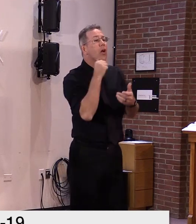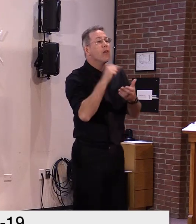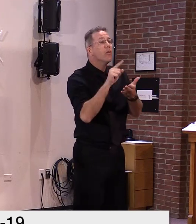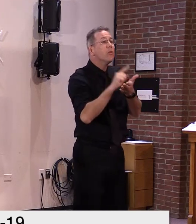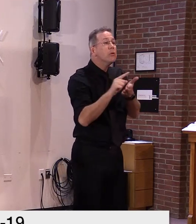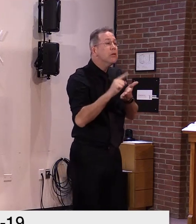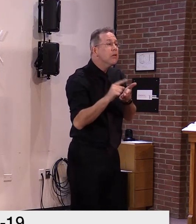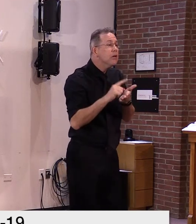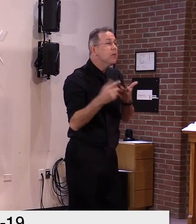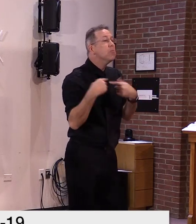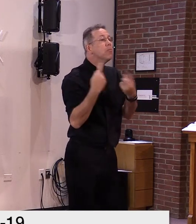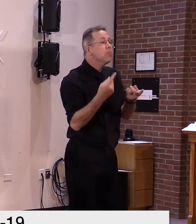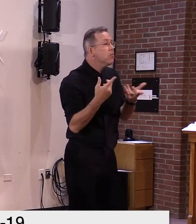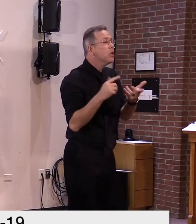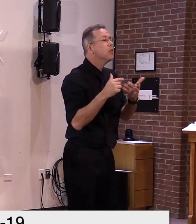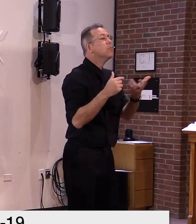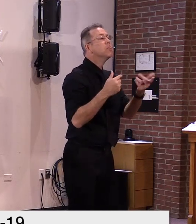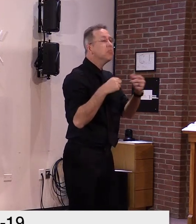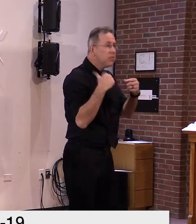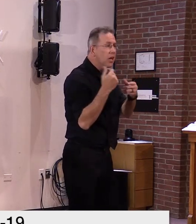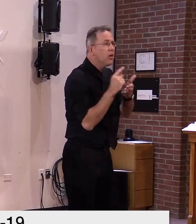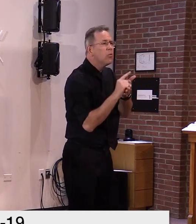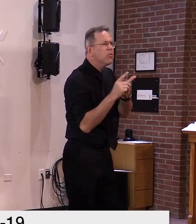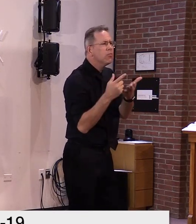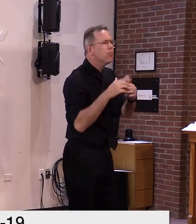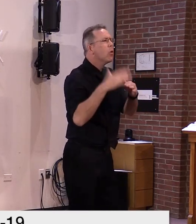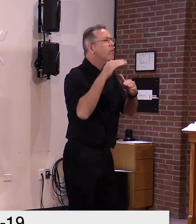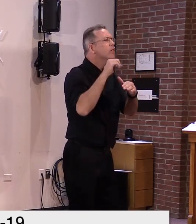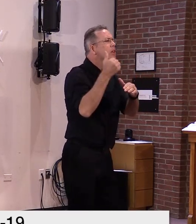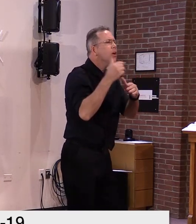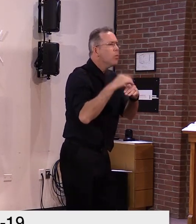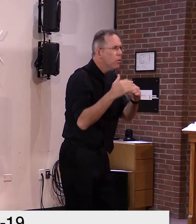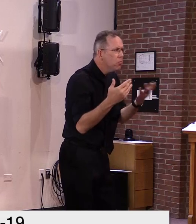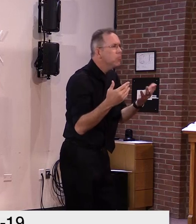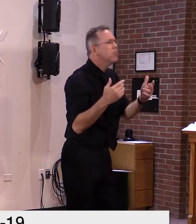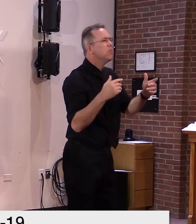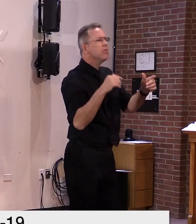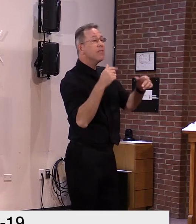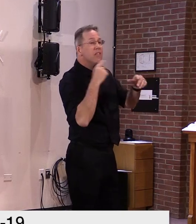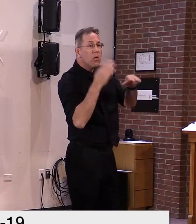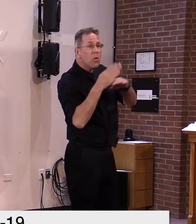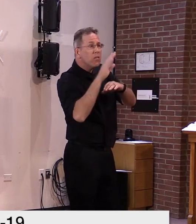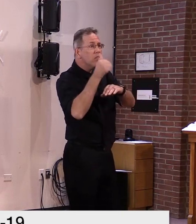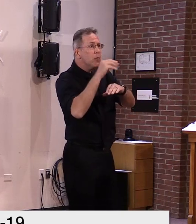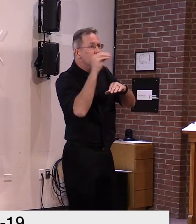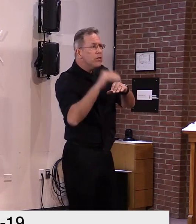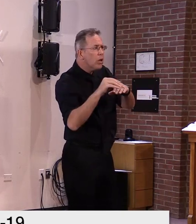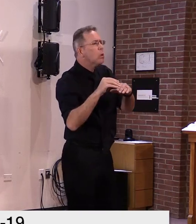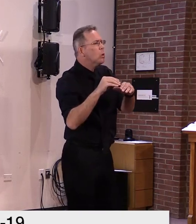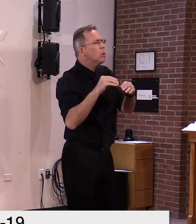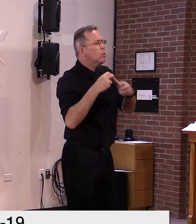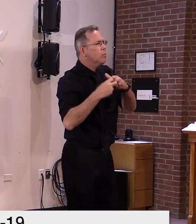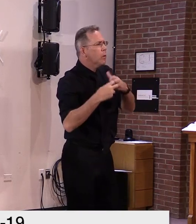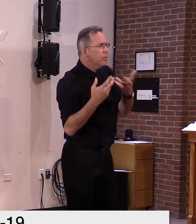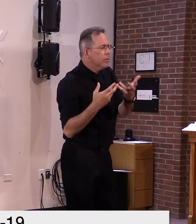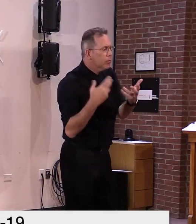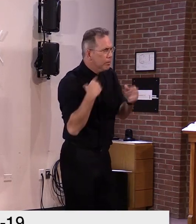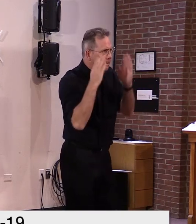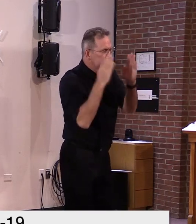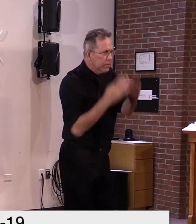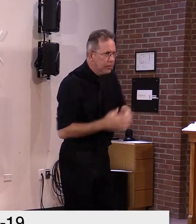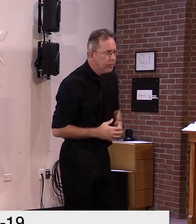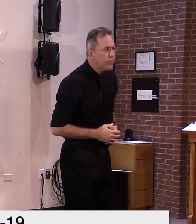addresses indoor visitation. For nursing homes with 0 to 10% county positivity